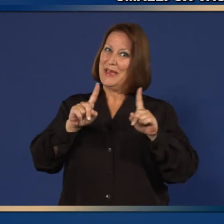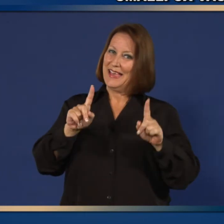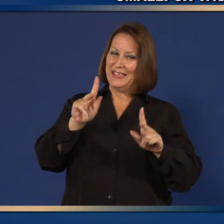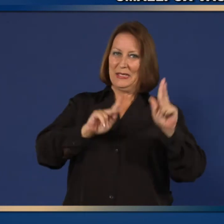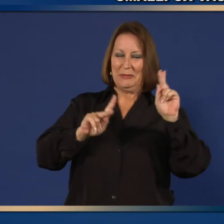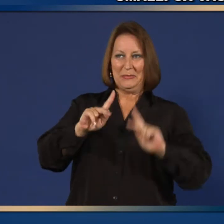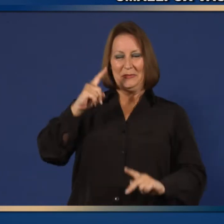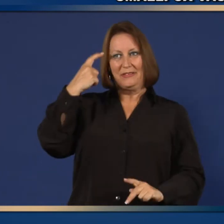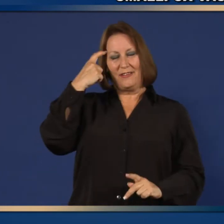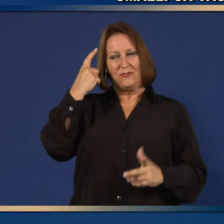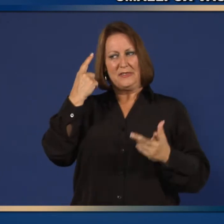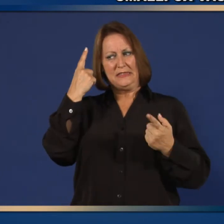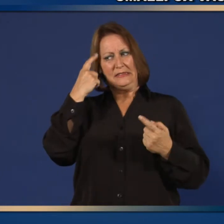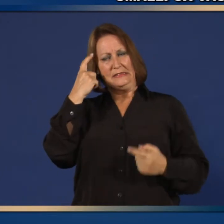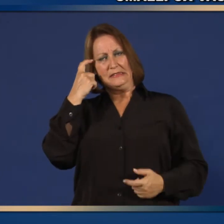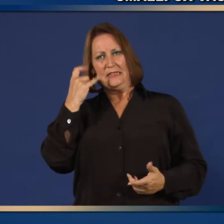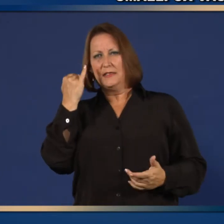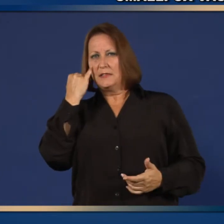as a weapon.